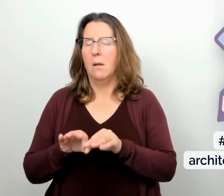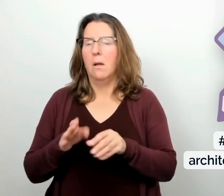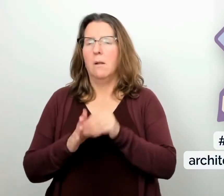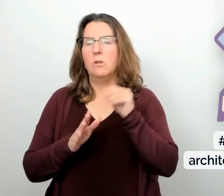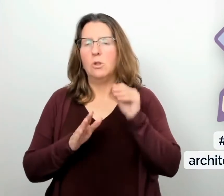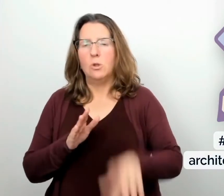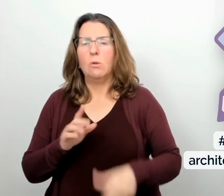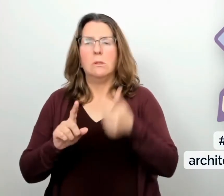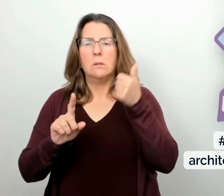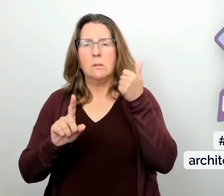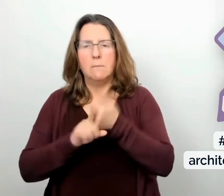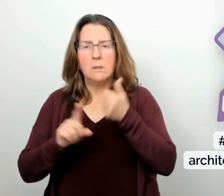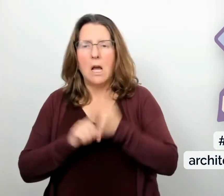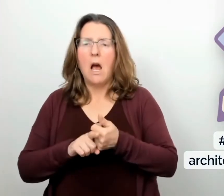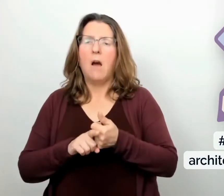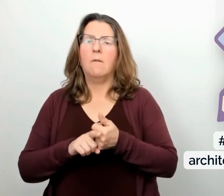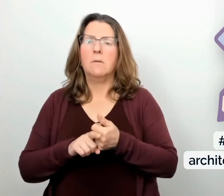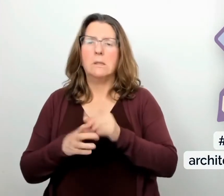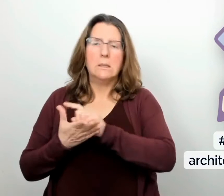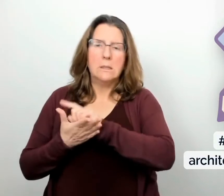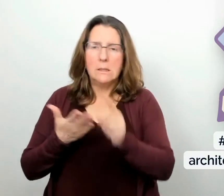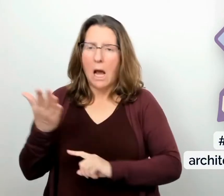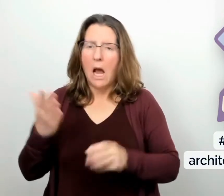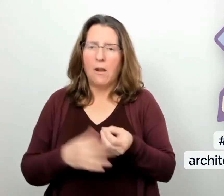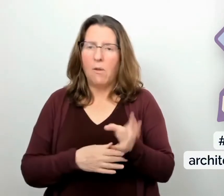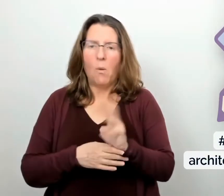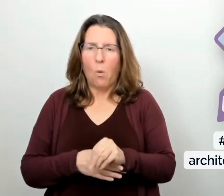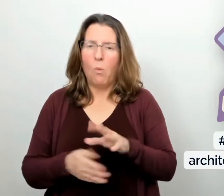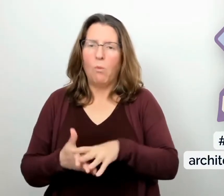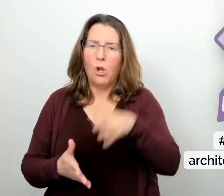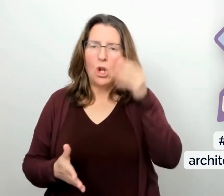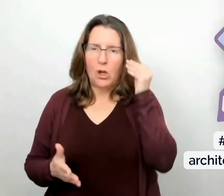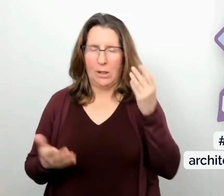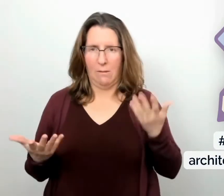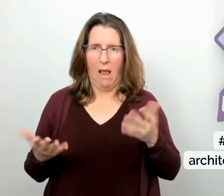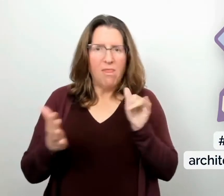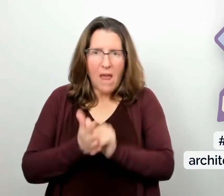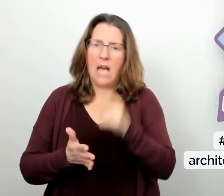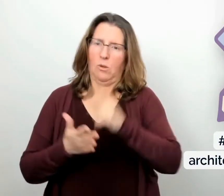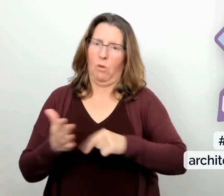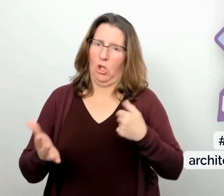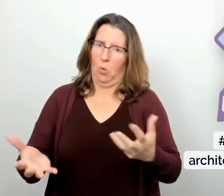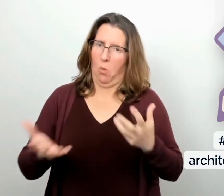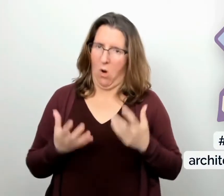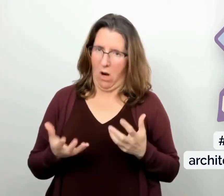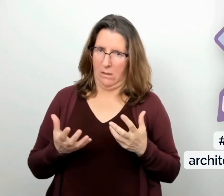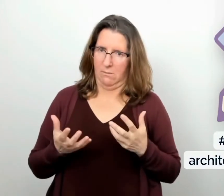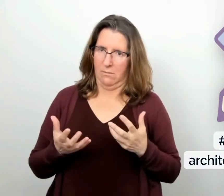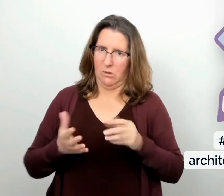Number 7, and perhaps the most important finding, they become architects of their own learning. As